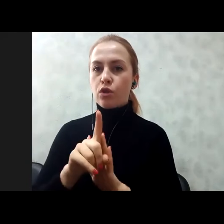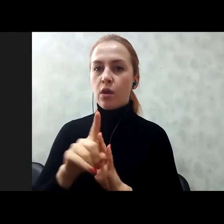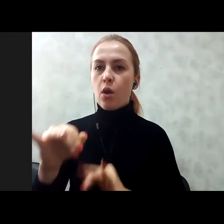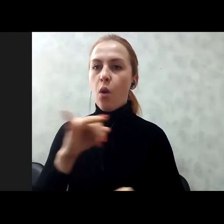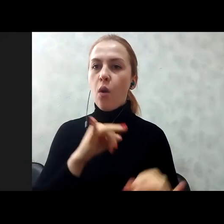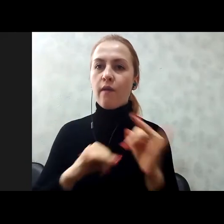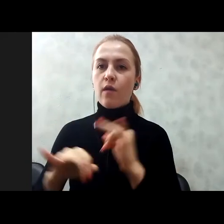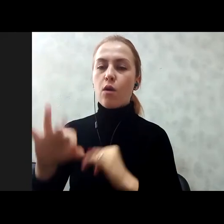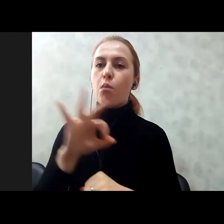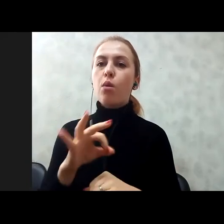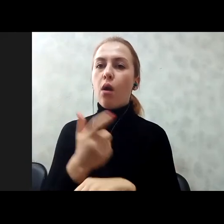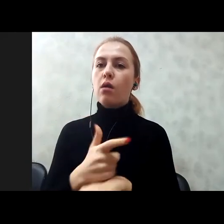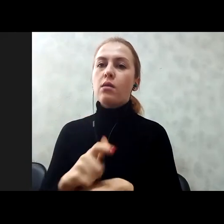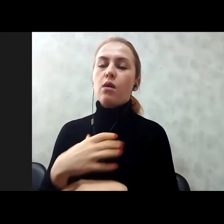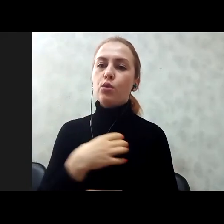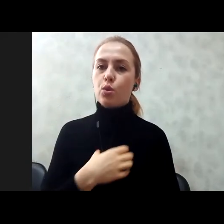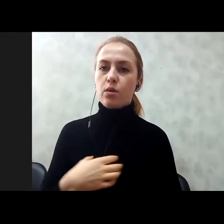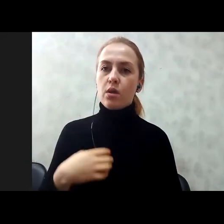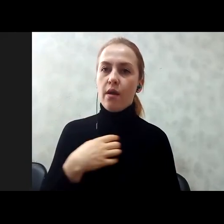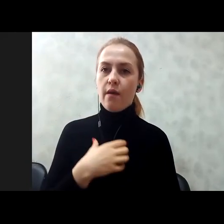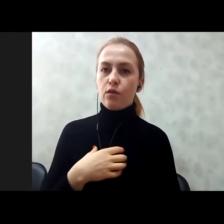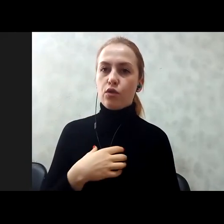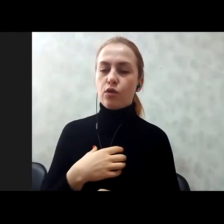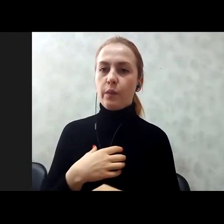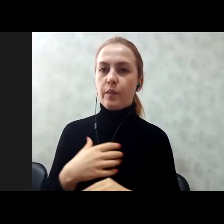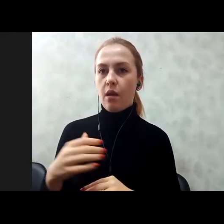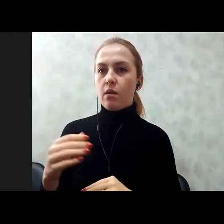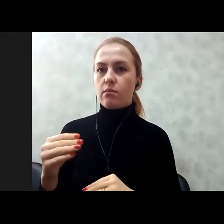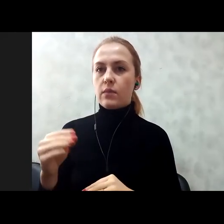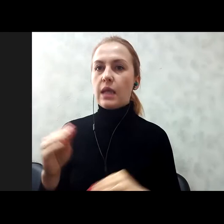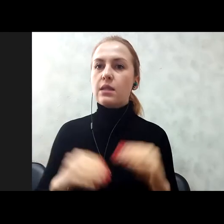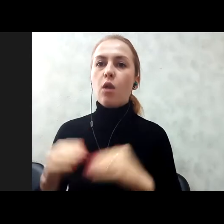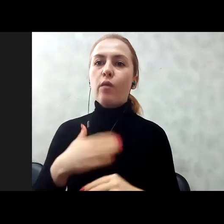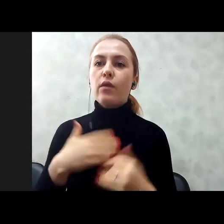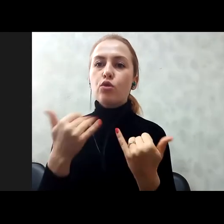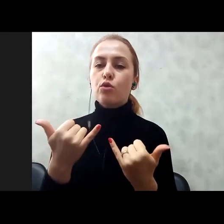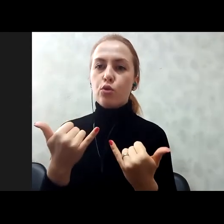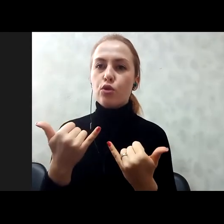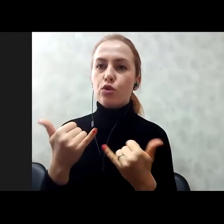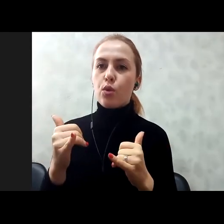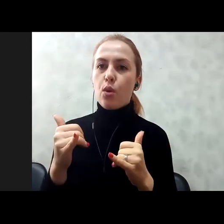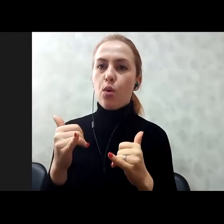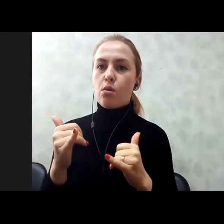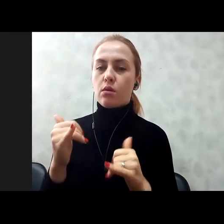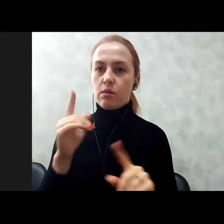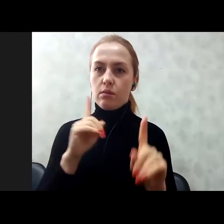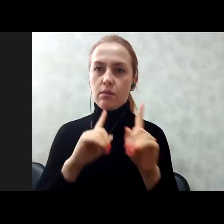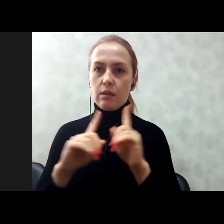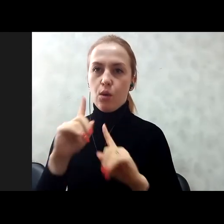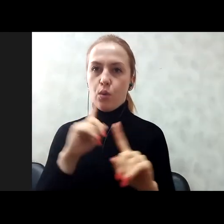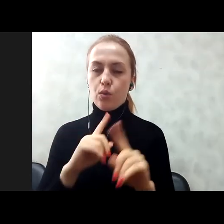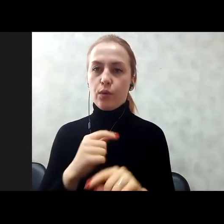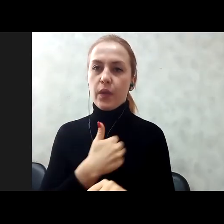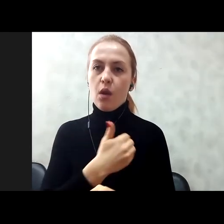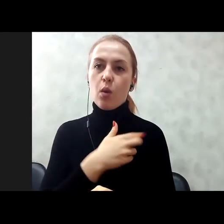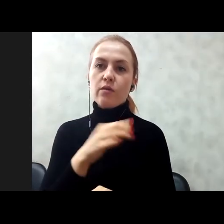thank you for mentioning that the Congress of Local and Regional Authorities of the Council of Europe was present